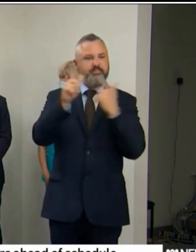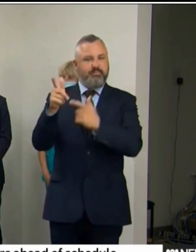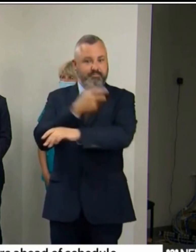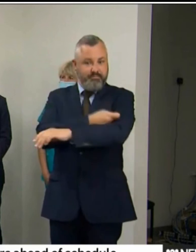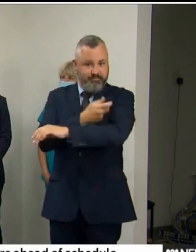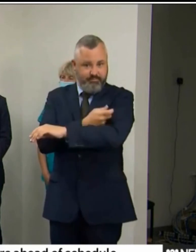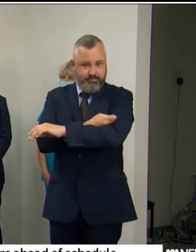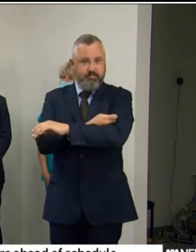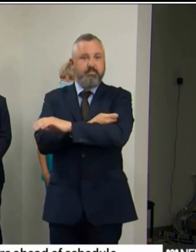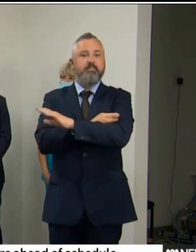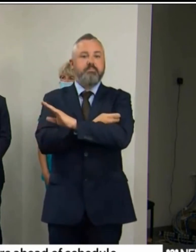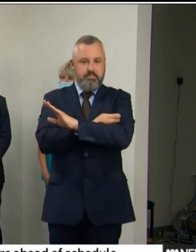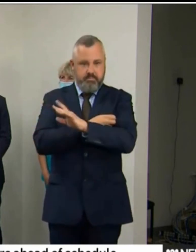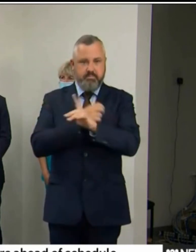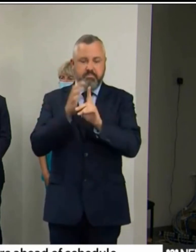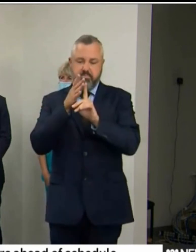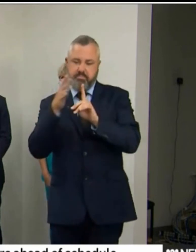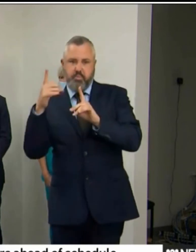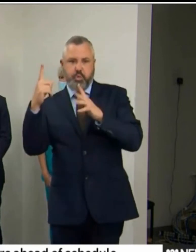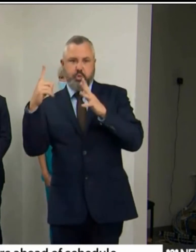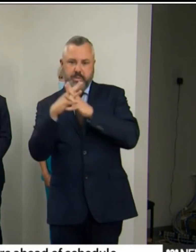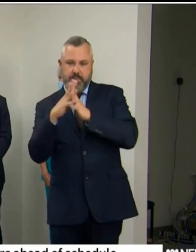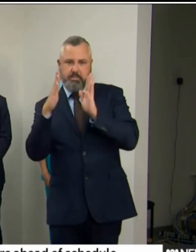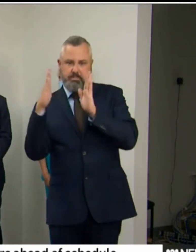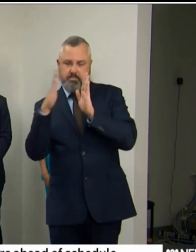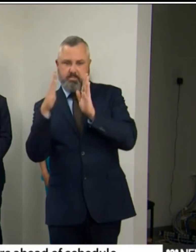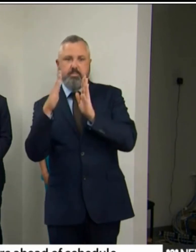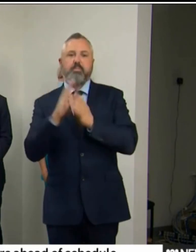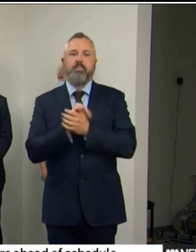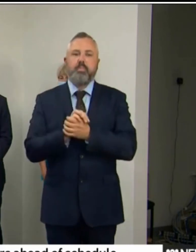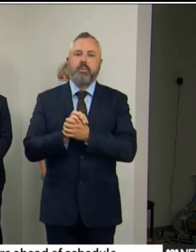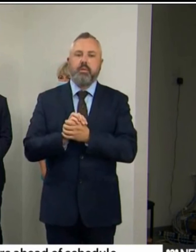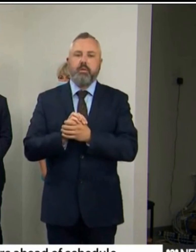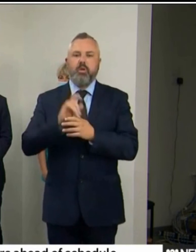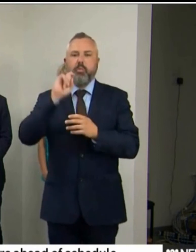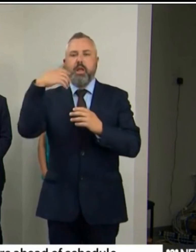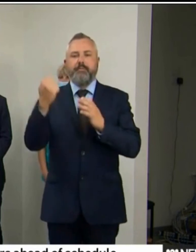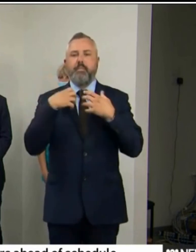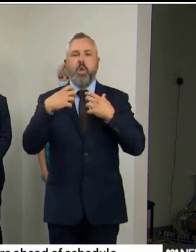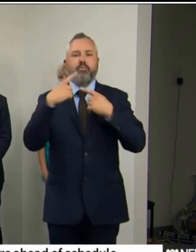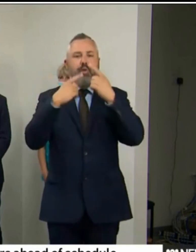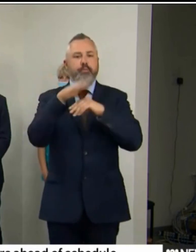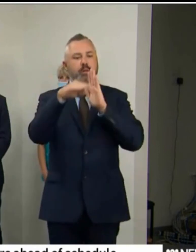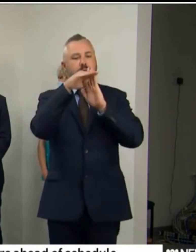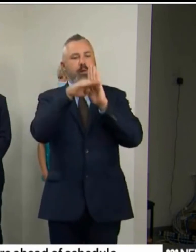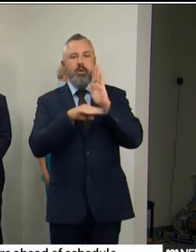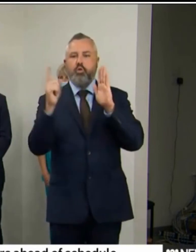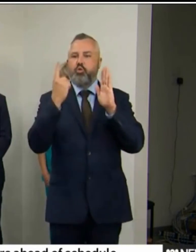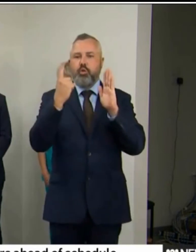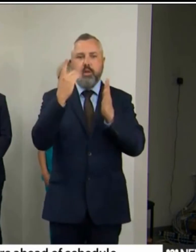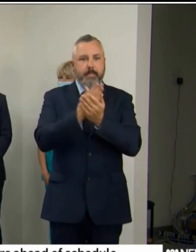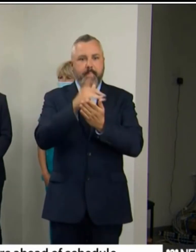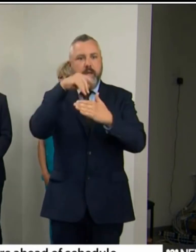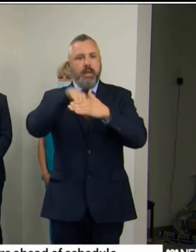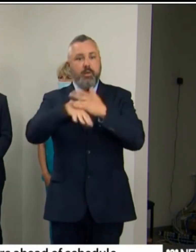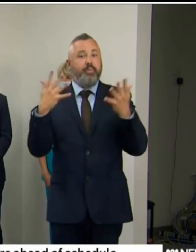In about a week's time, within the next week, there'll be an eligibility tracker on the website, health.gov.au, where people can go in